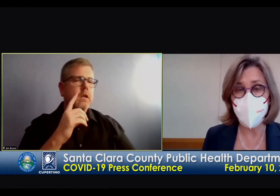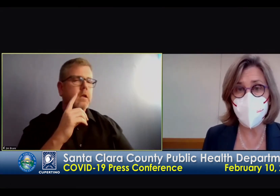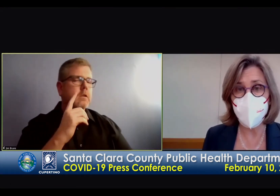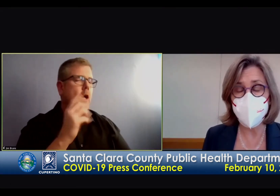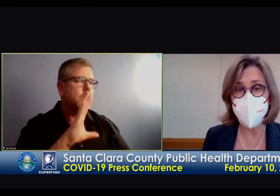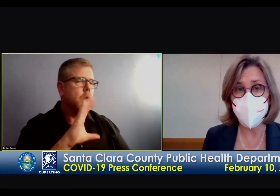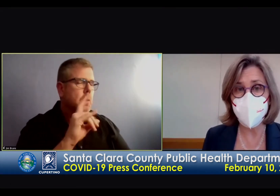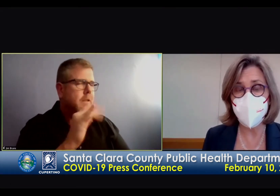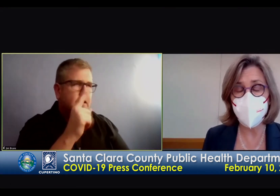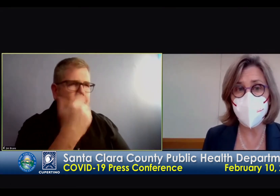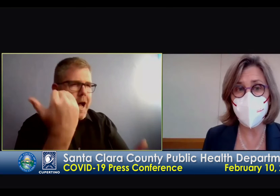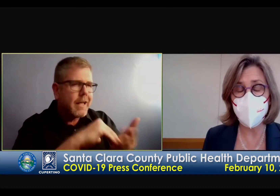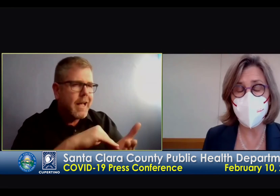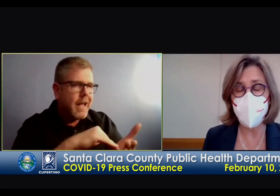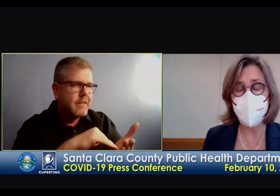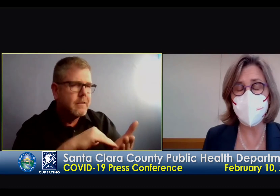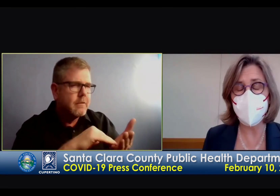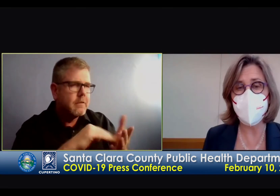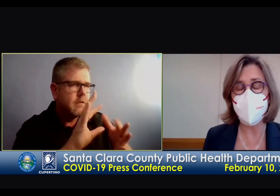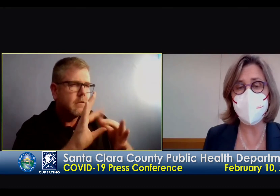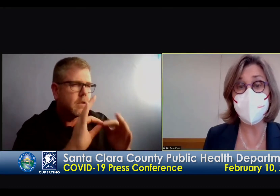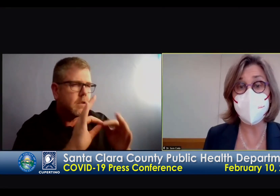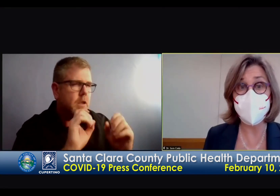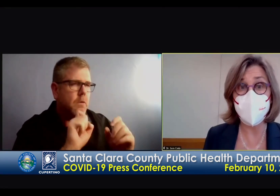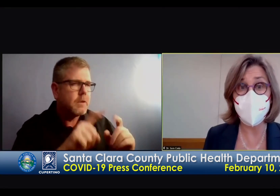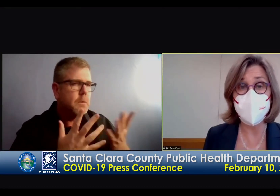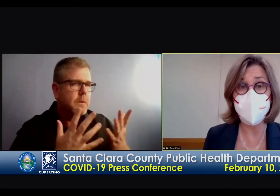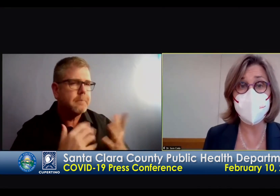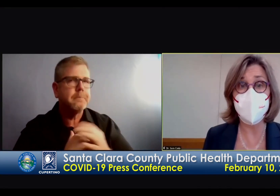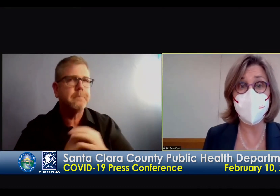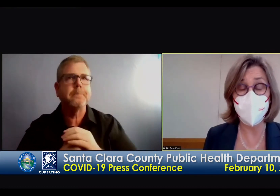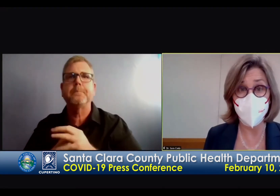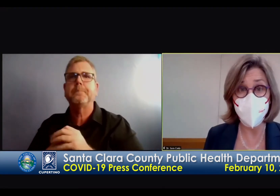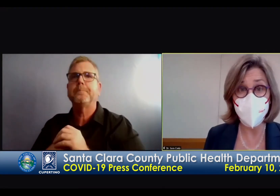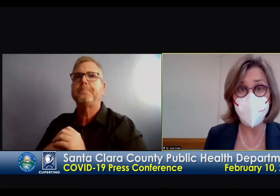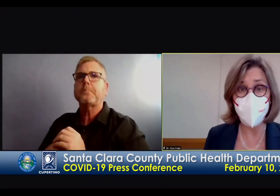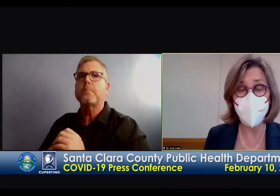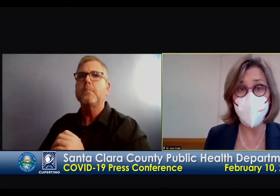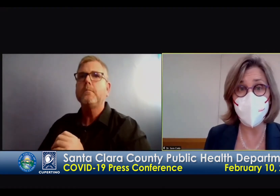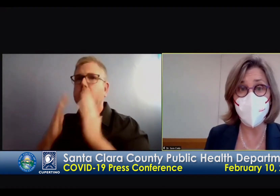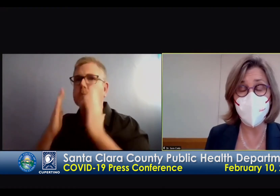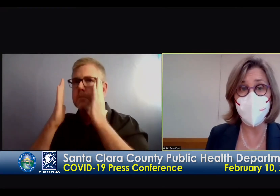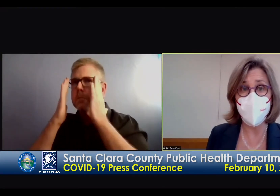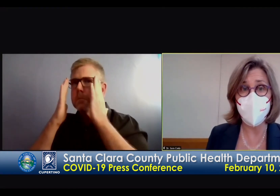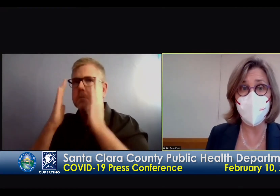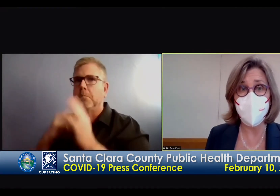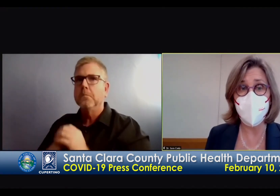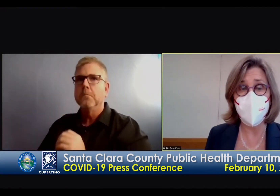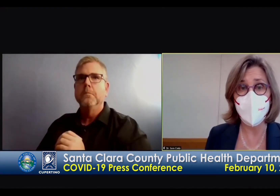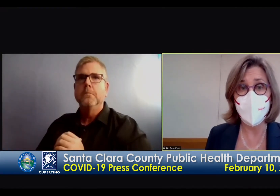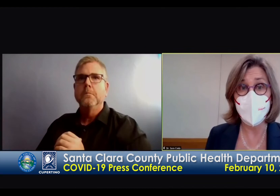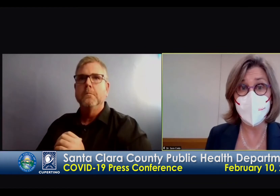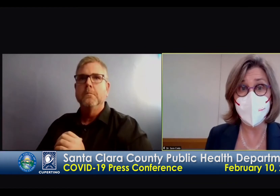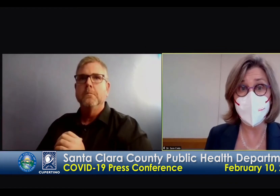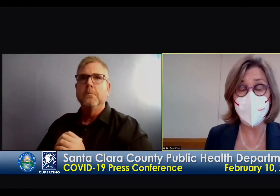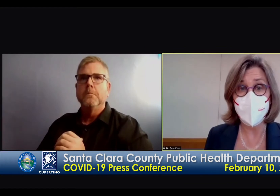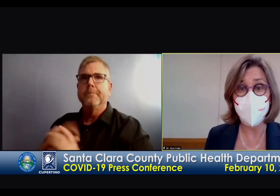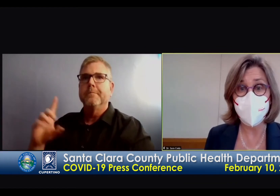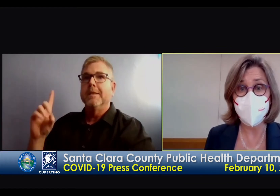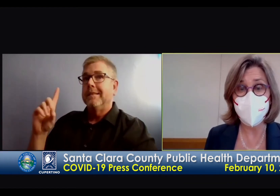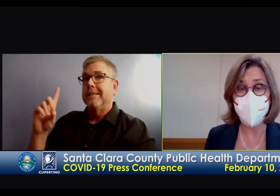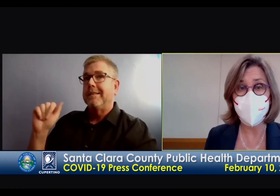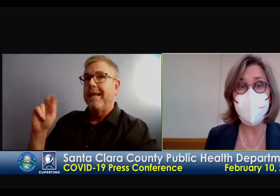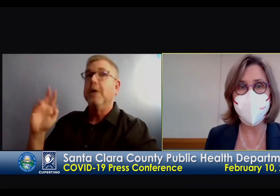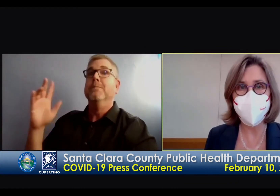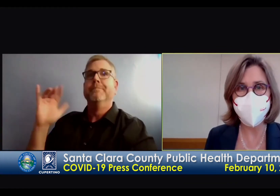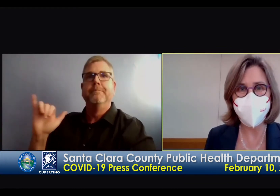About what we, I guess I could say just again. Okay, no, that's fine. They just unmuted. They just unmuted me, so I